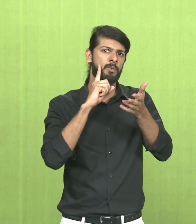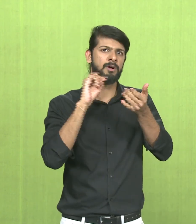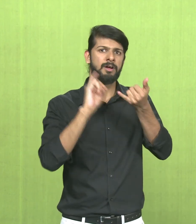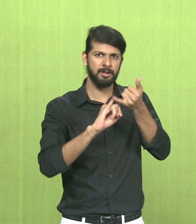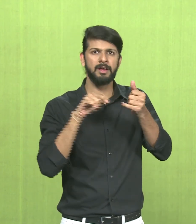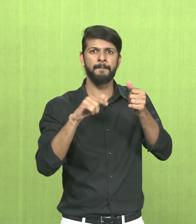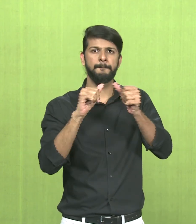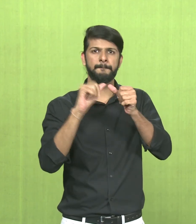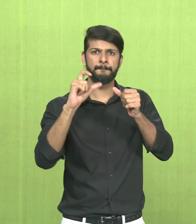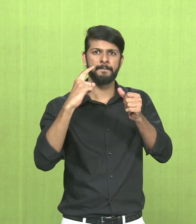signlanguage@nios.ac.in.